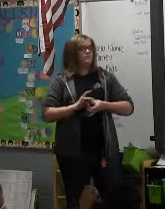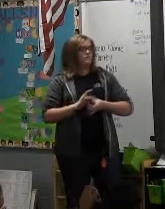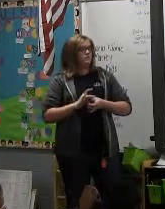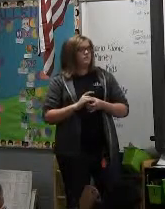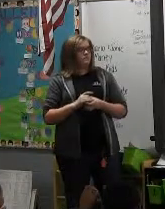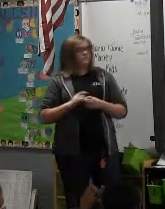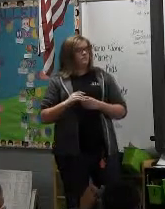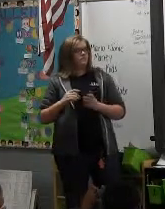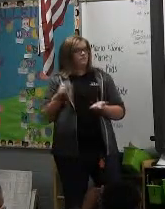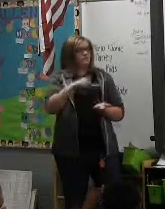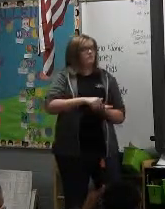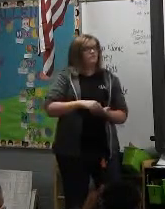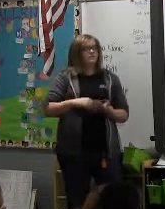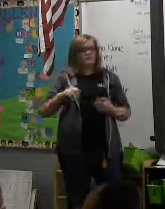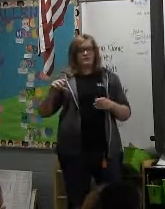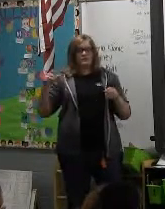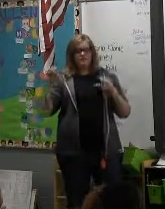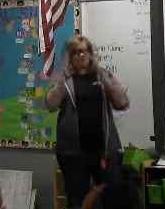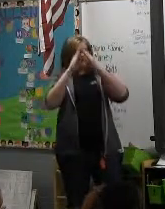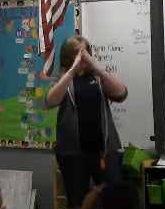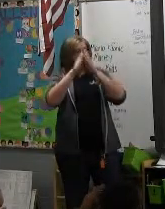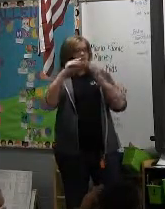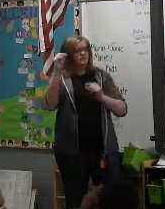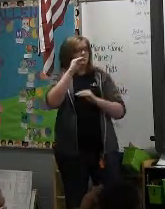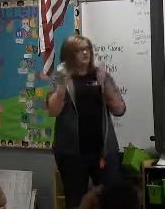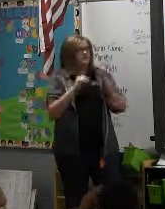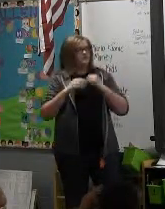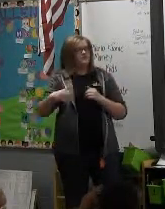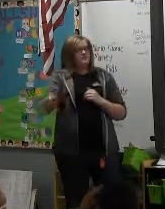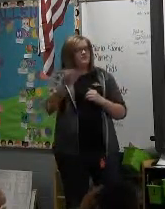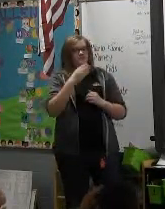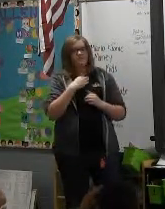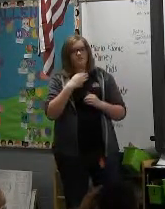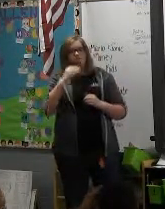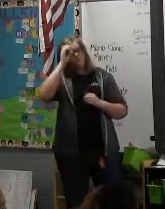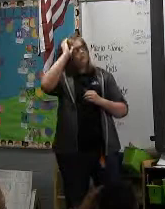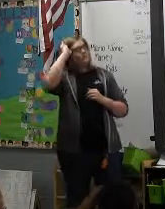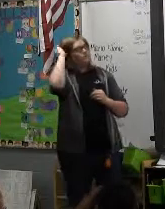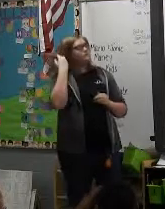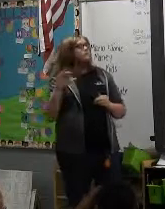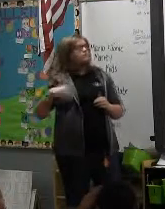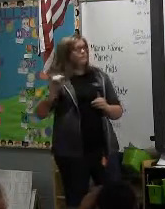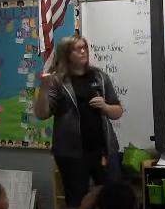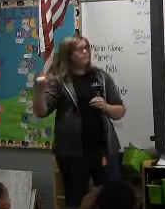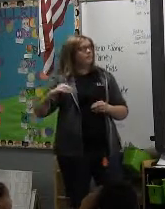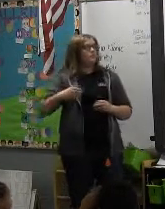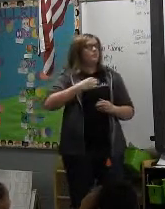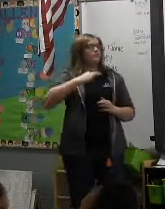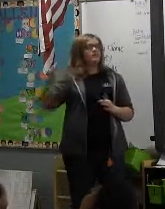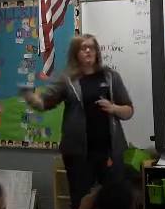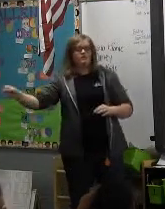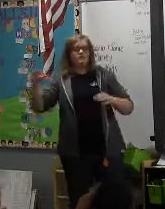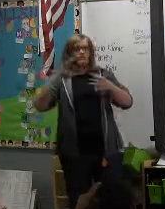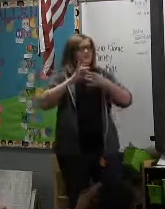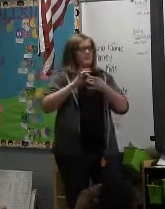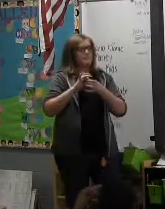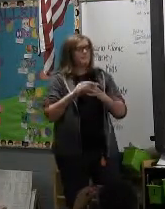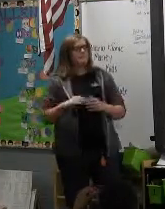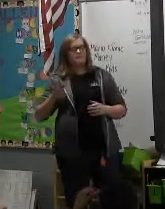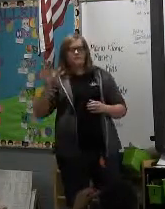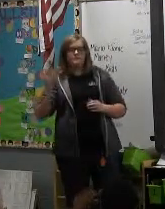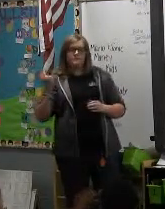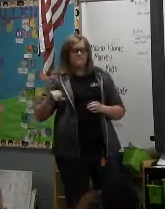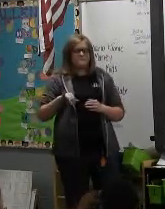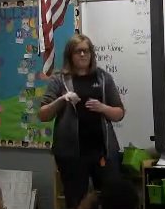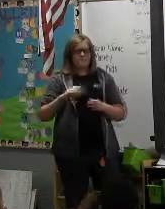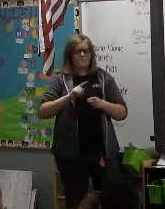Jay felt like he belonged, but he wasn't able to make his dream come true. He looked every day trying to find a